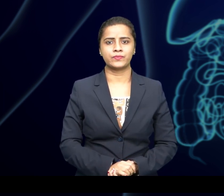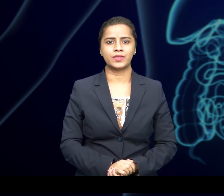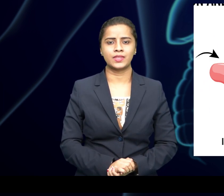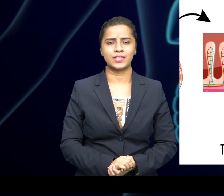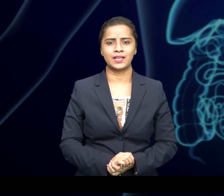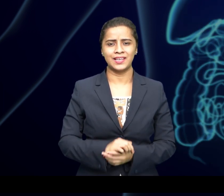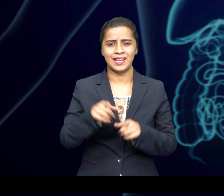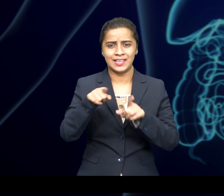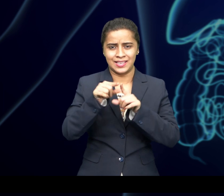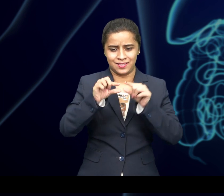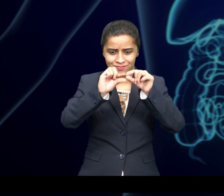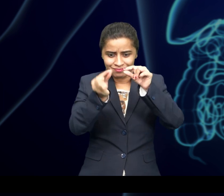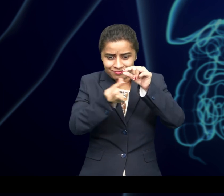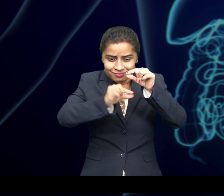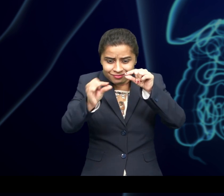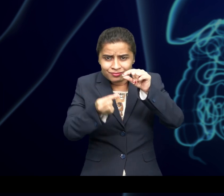villi,